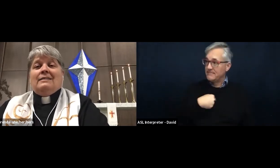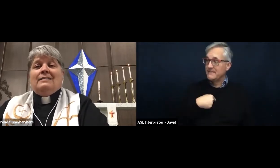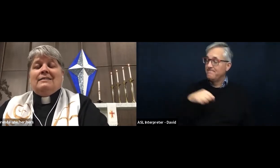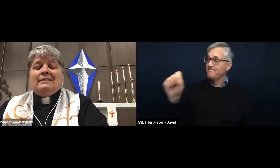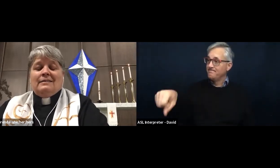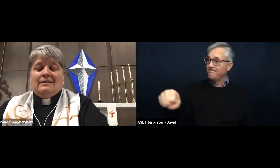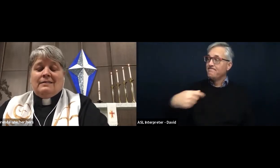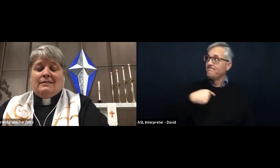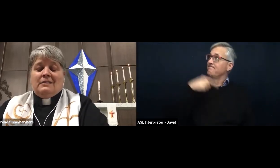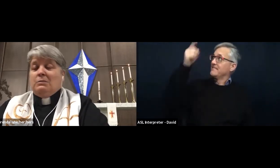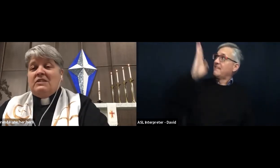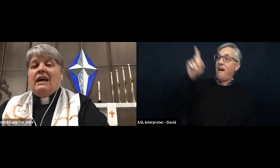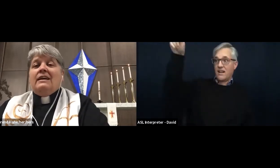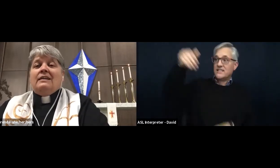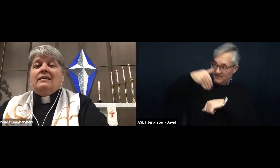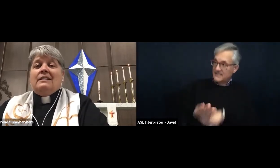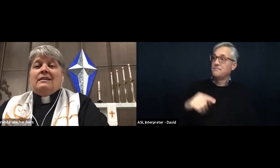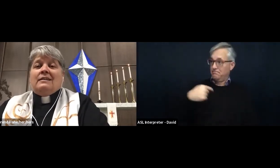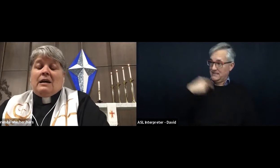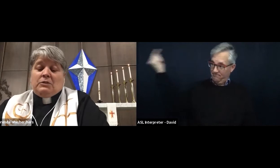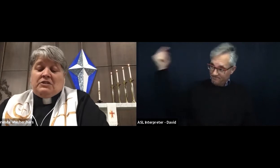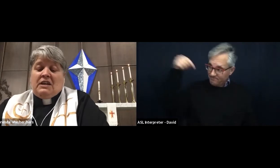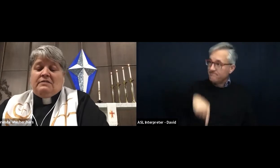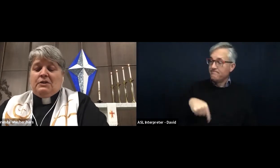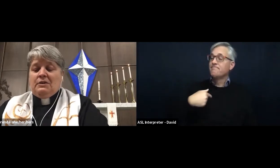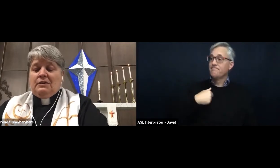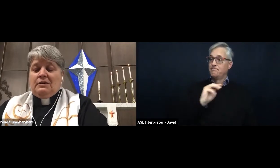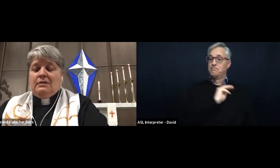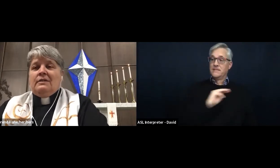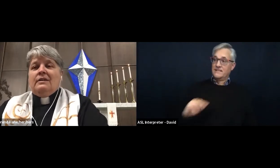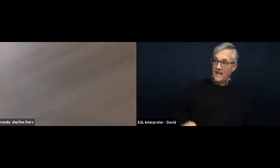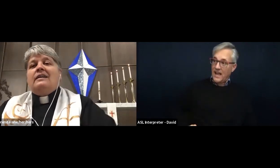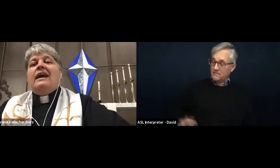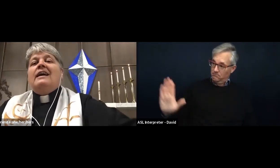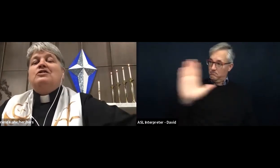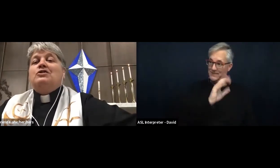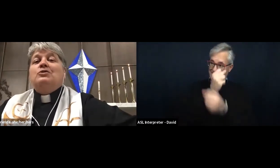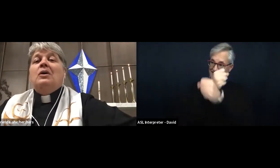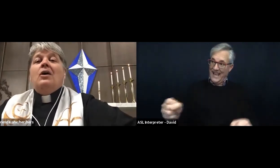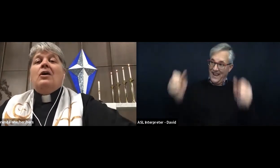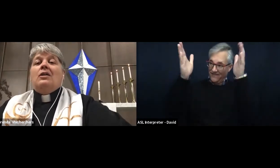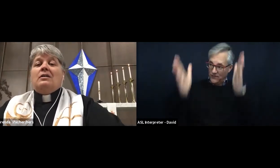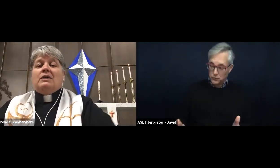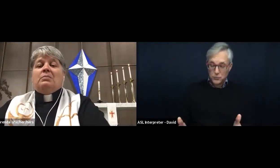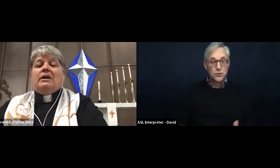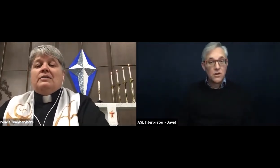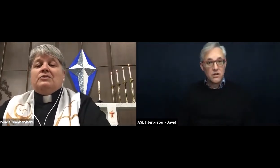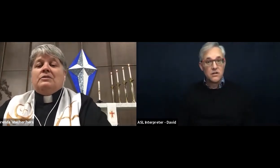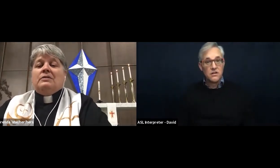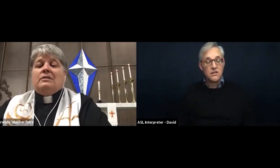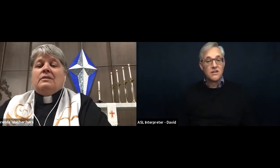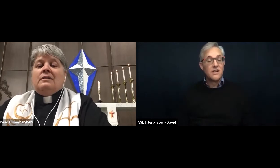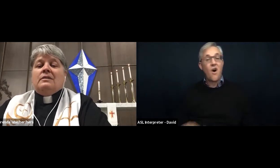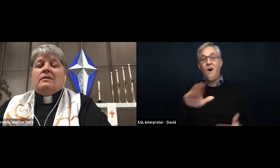God, the Messiah, our Savior, and the answer to all of our